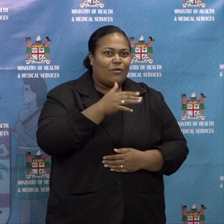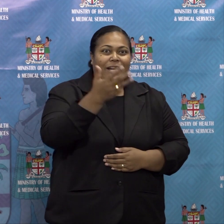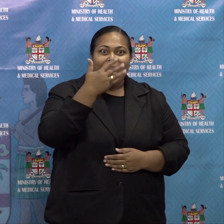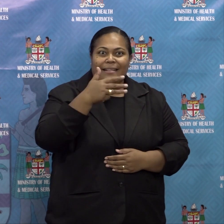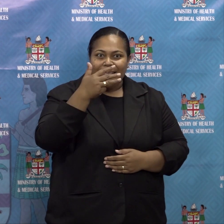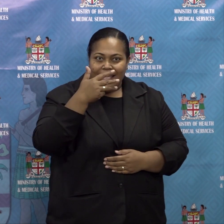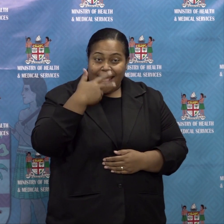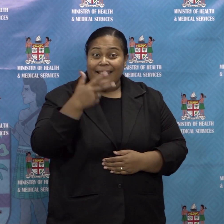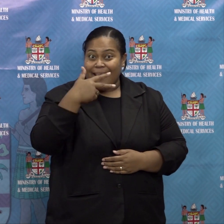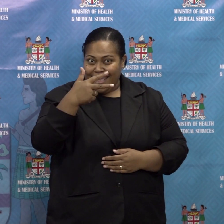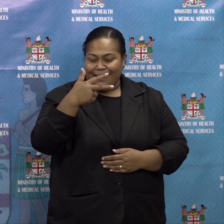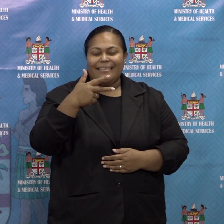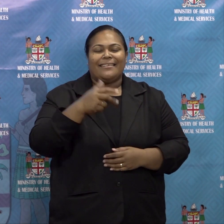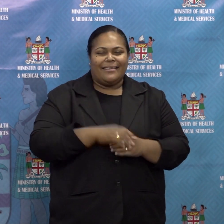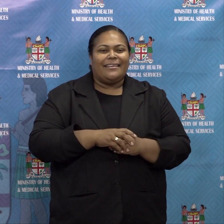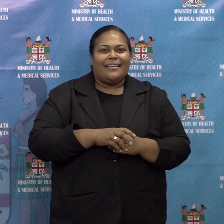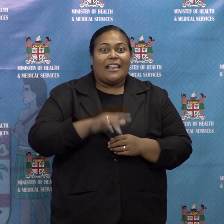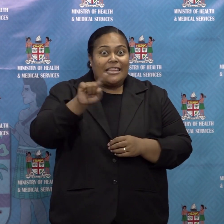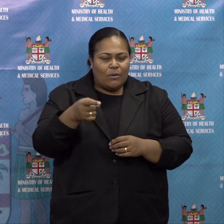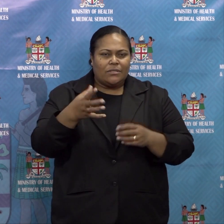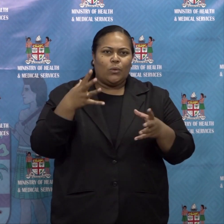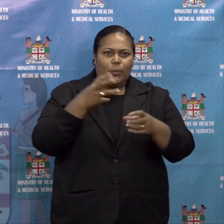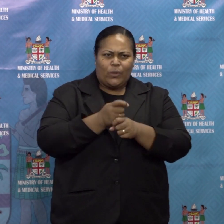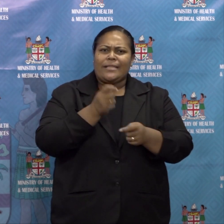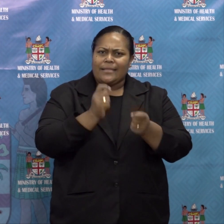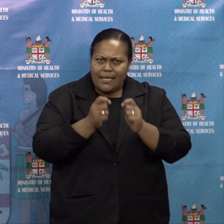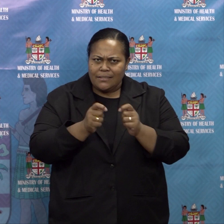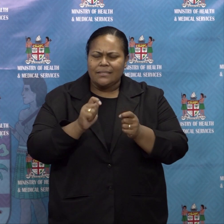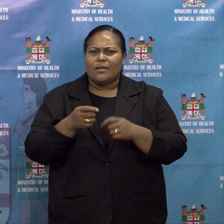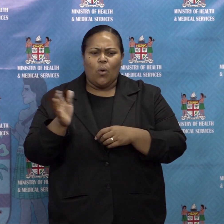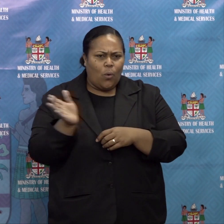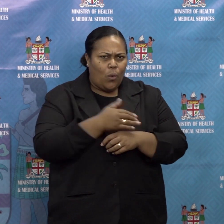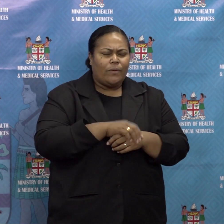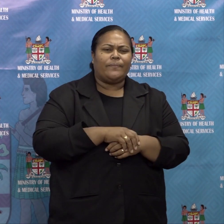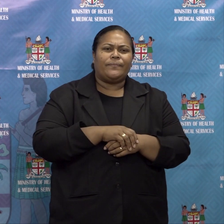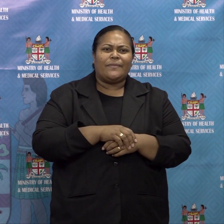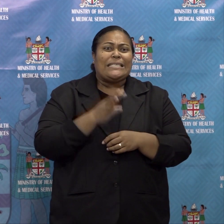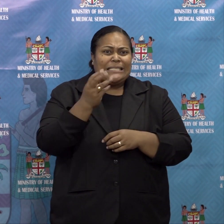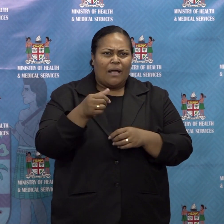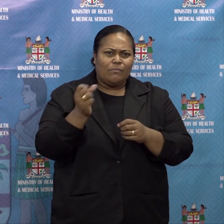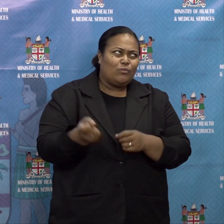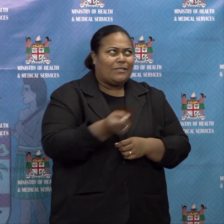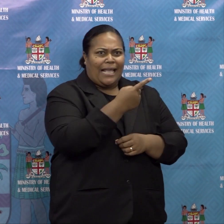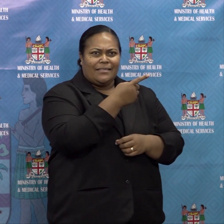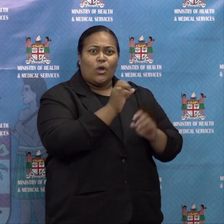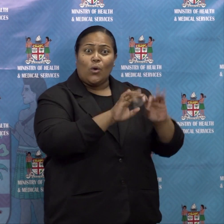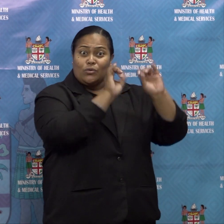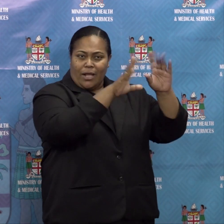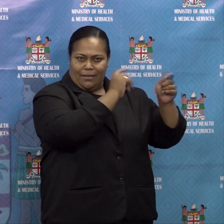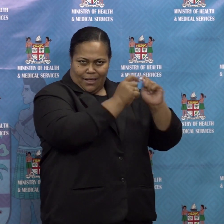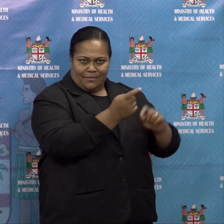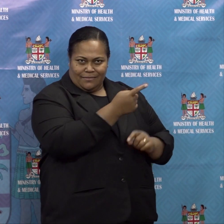101,588 samples, not including the 11,000 samples that were recently tested in Melbourne, Australia. A total